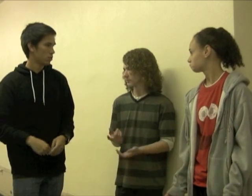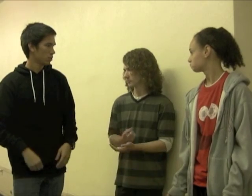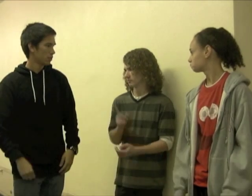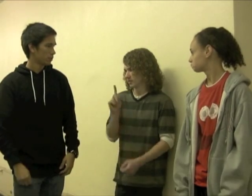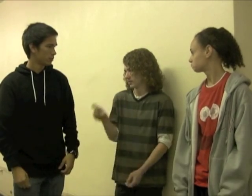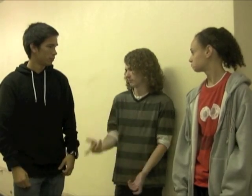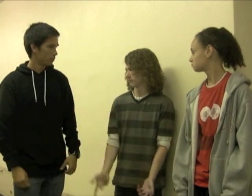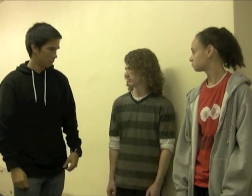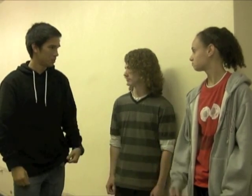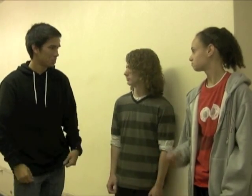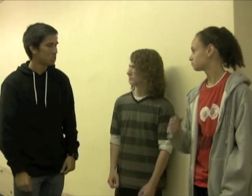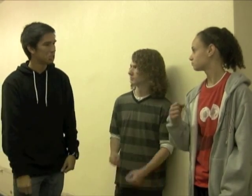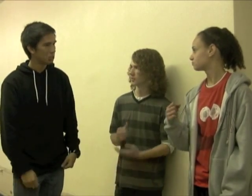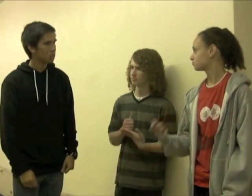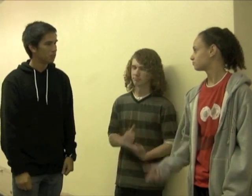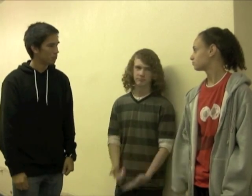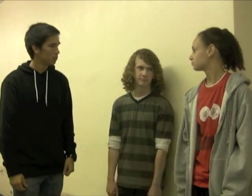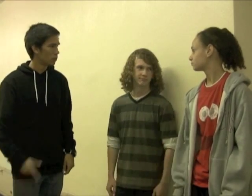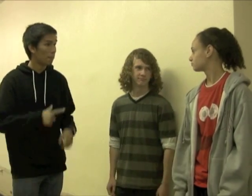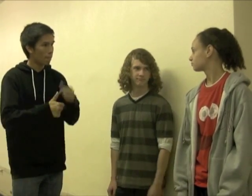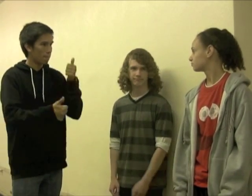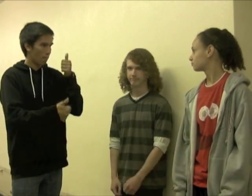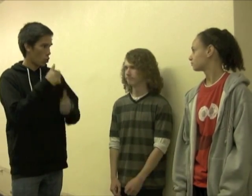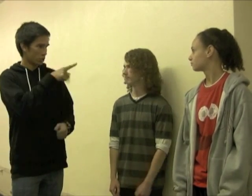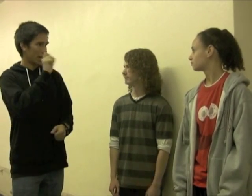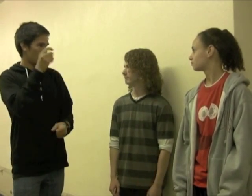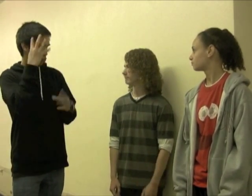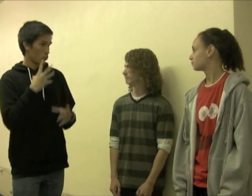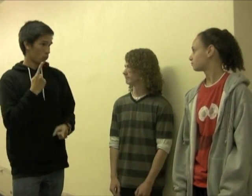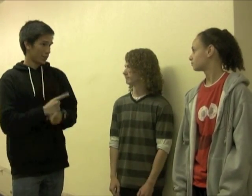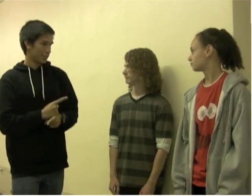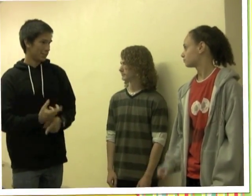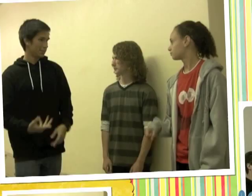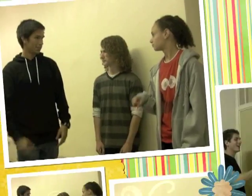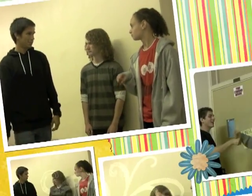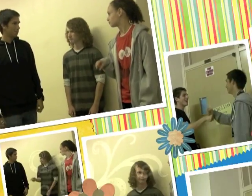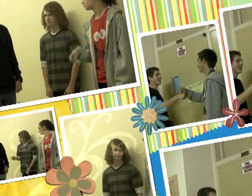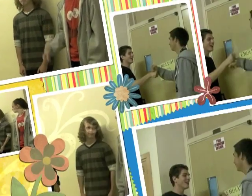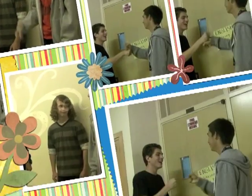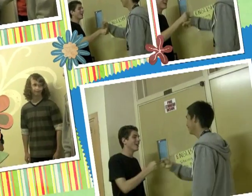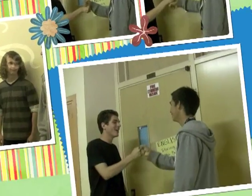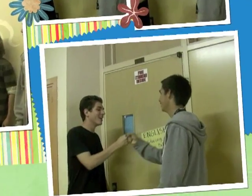Yeah. I just raised my hand and asked the question. Yeah. So most of the time, you ask the teacher for help? Yeah.